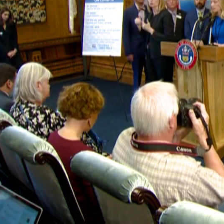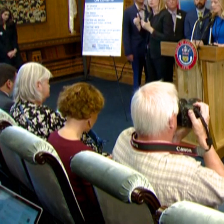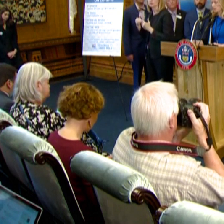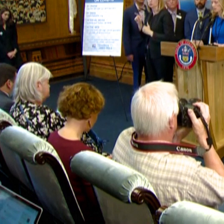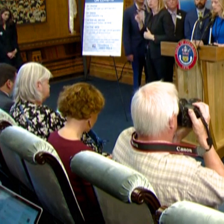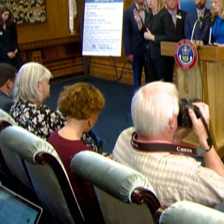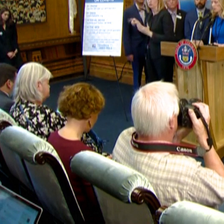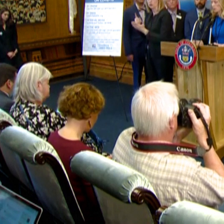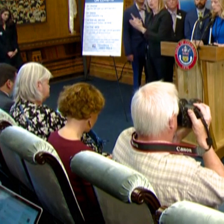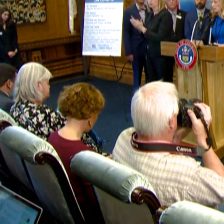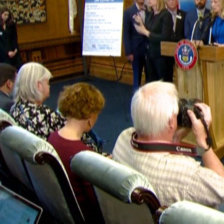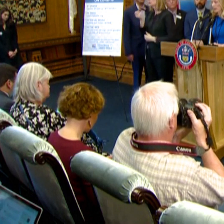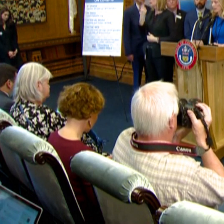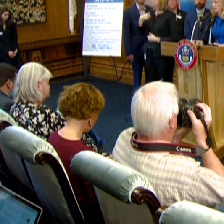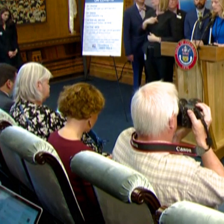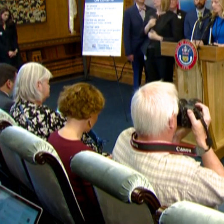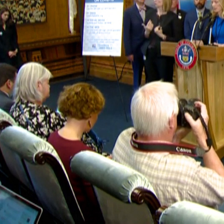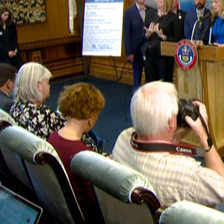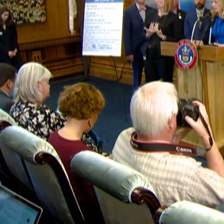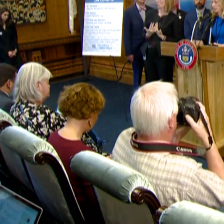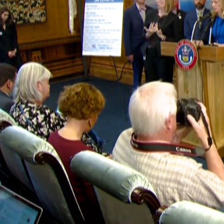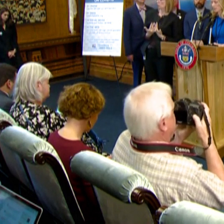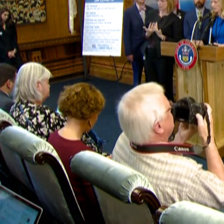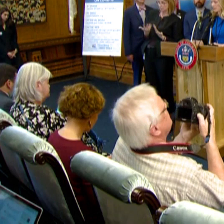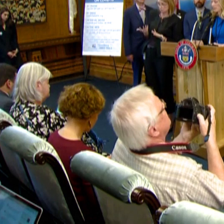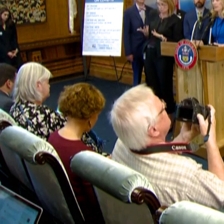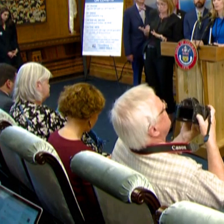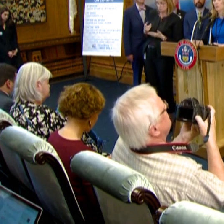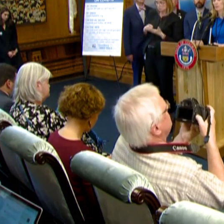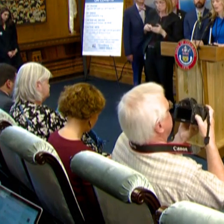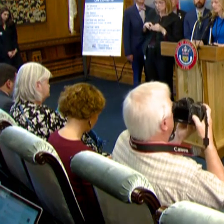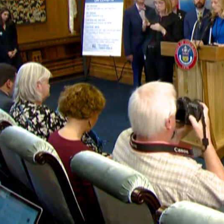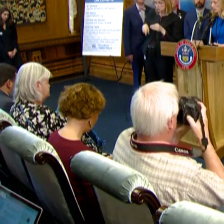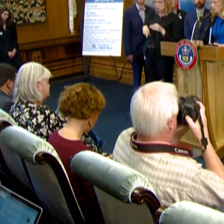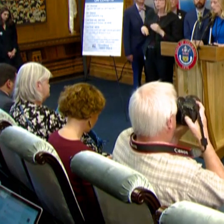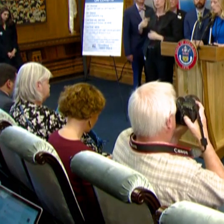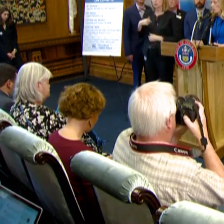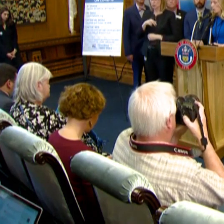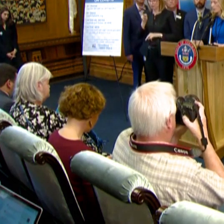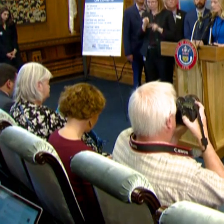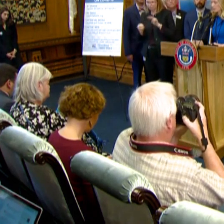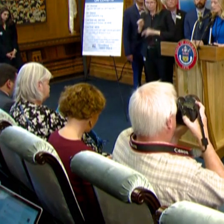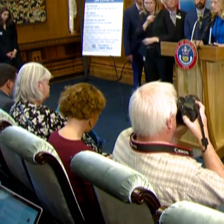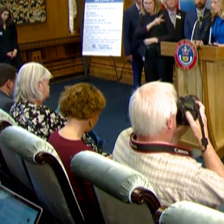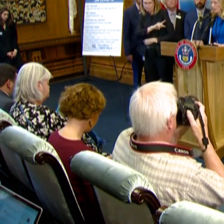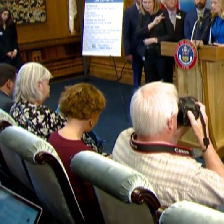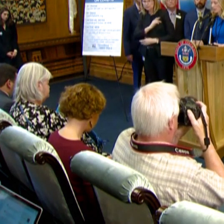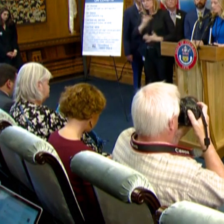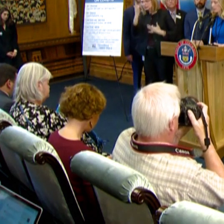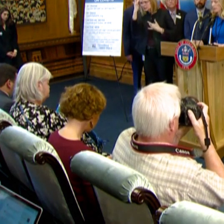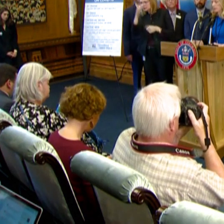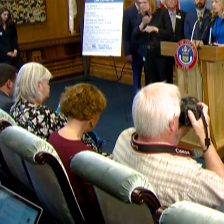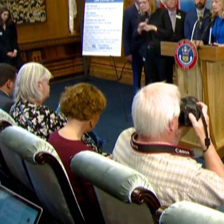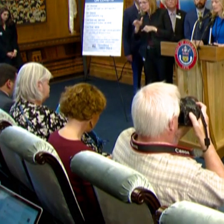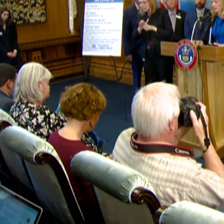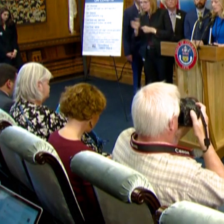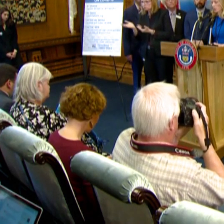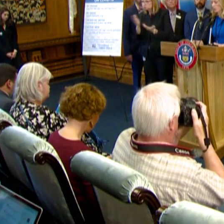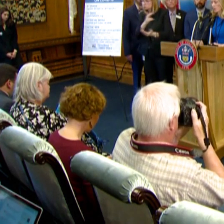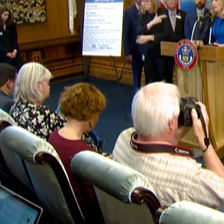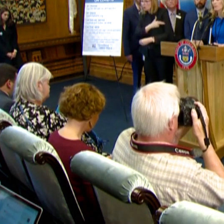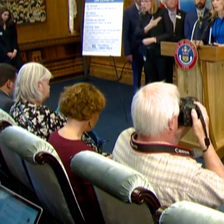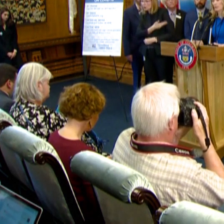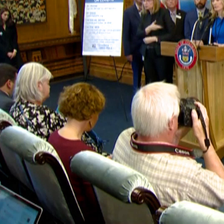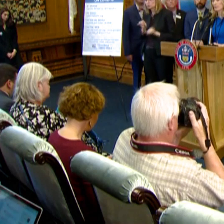we are waiting for test results, we work with the provider to determine if the patient needs to be cared for in the hospital or if symptoms are mild enough for the patient to stay